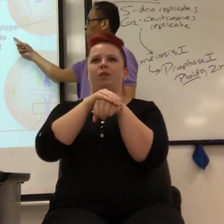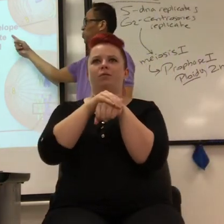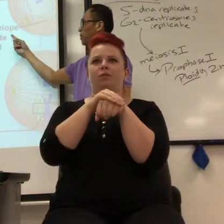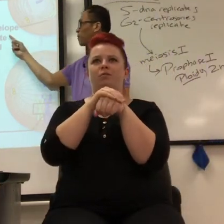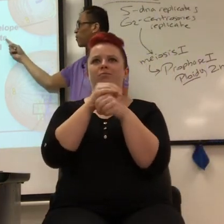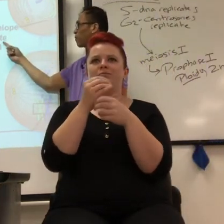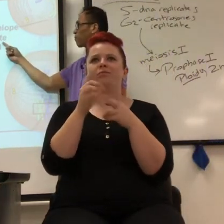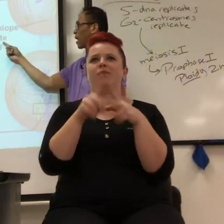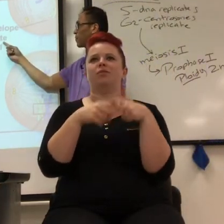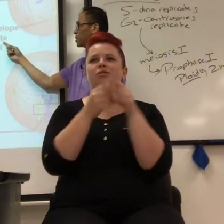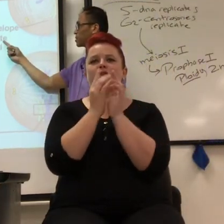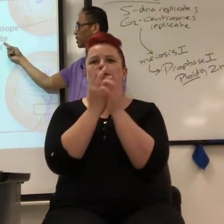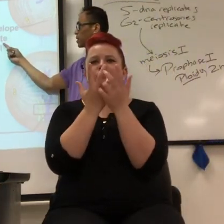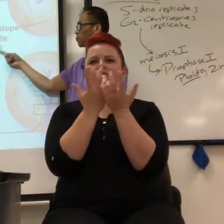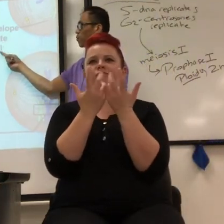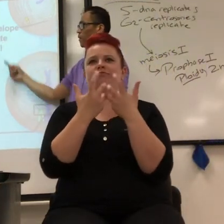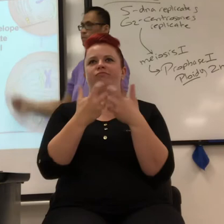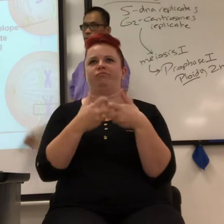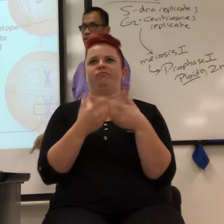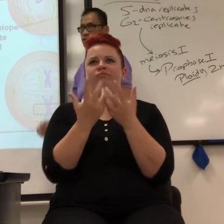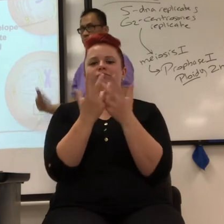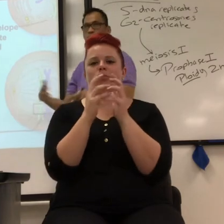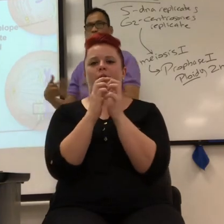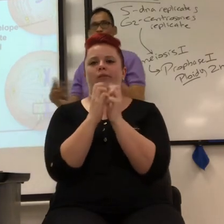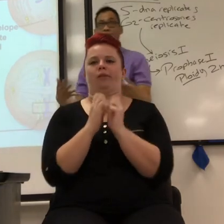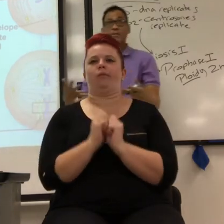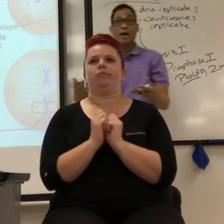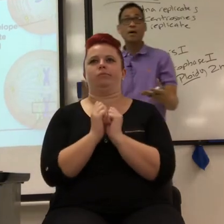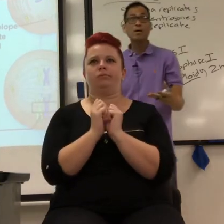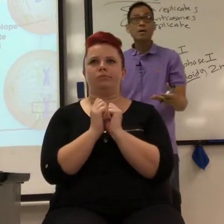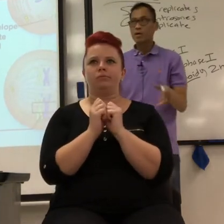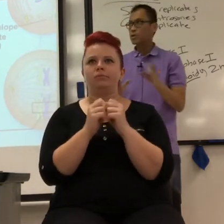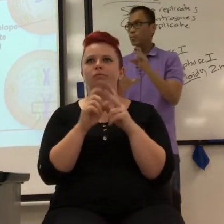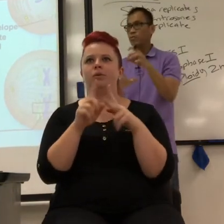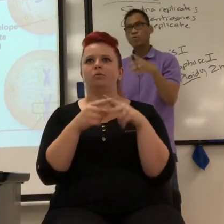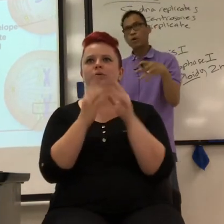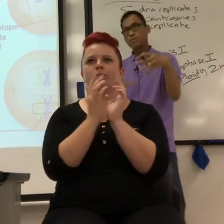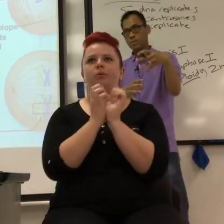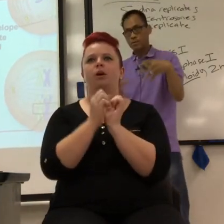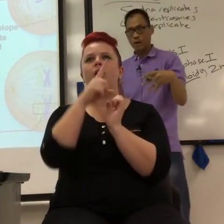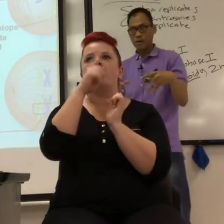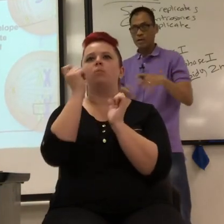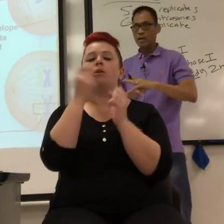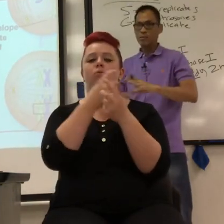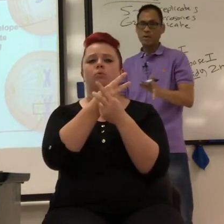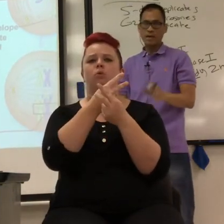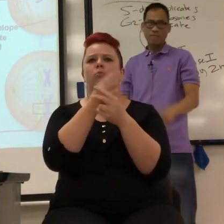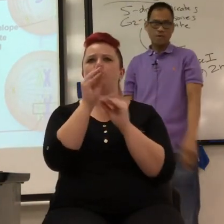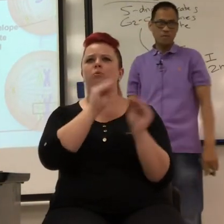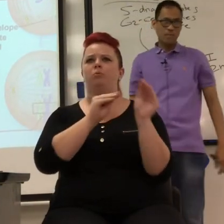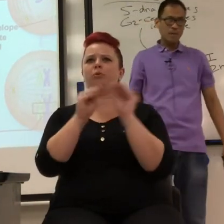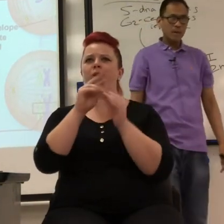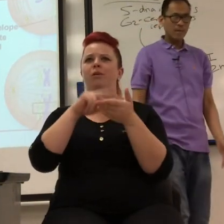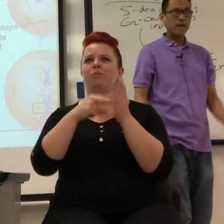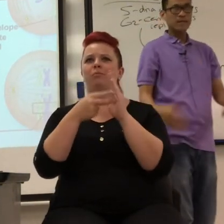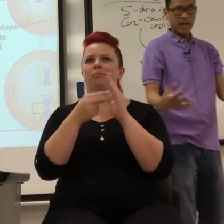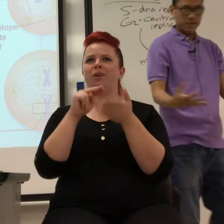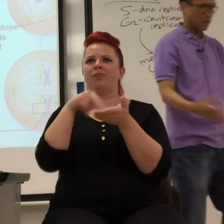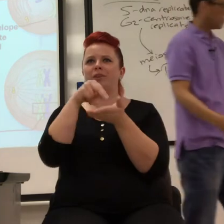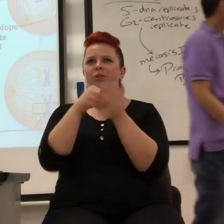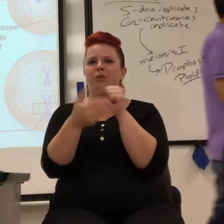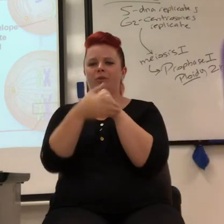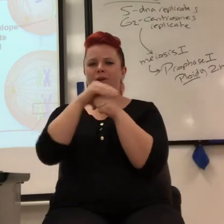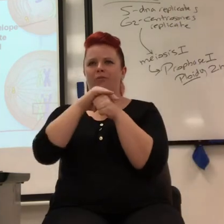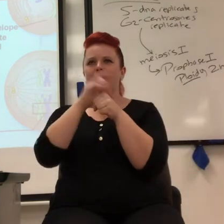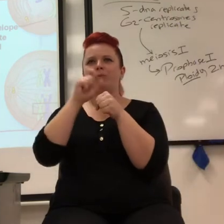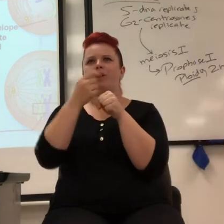It says nuclear envelope fragments late in prophase one. It just breaks down. Because you're going to move the chromosomes around, you've got to get rid of the envelope that contains